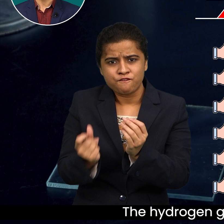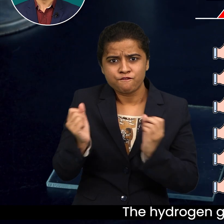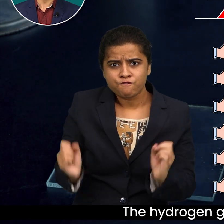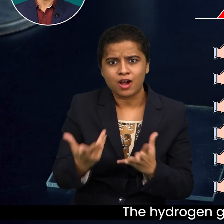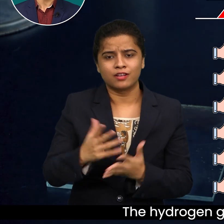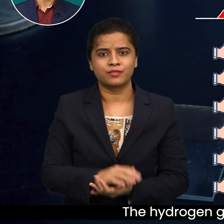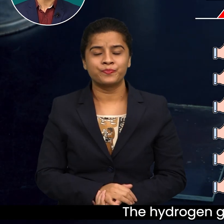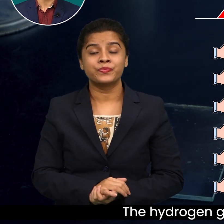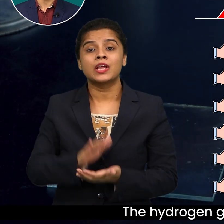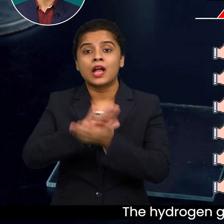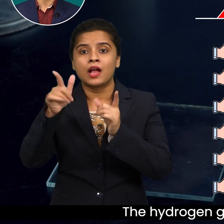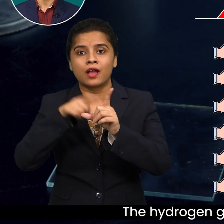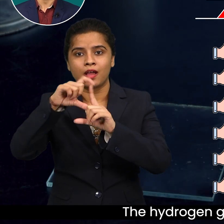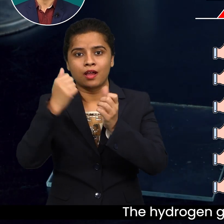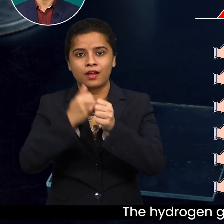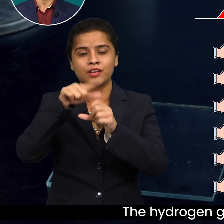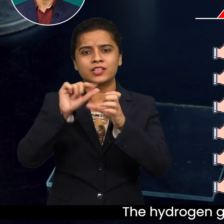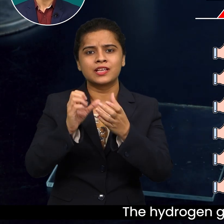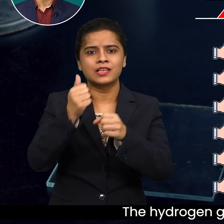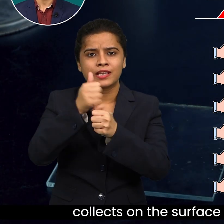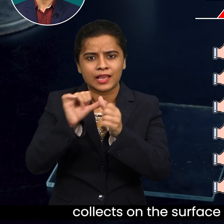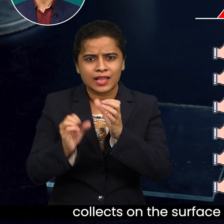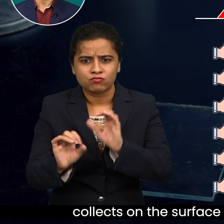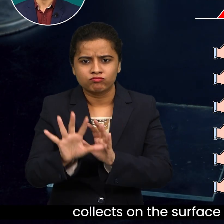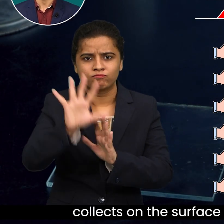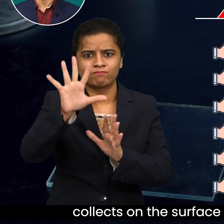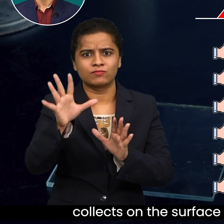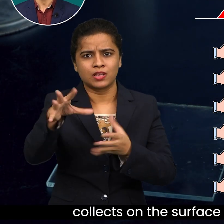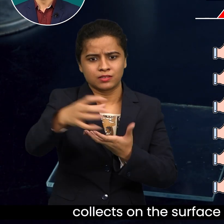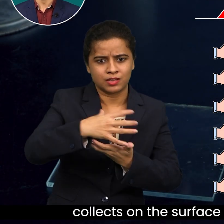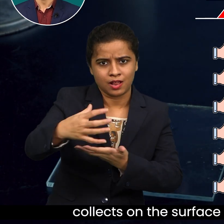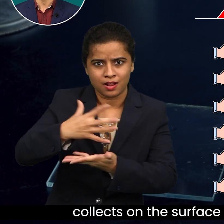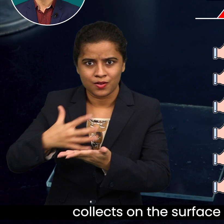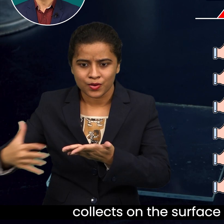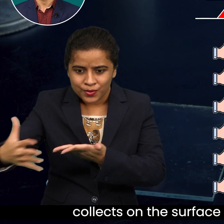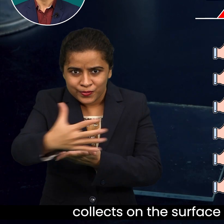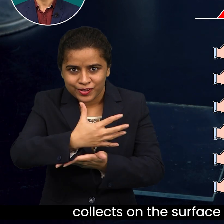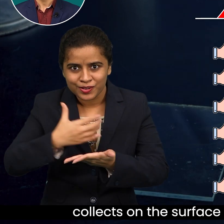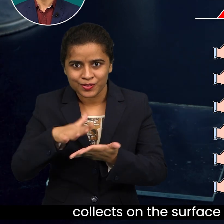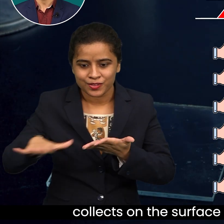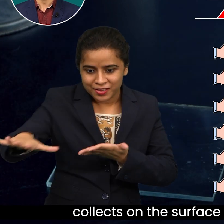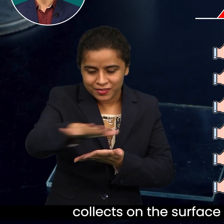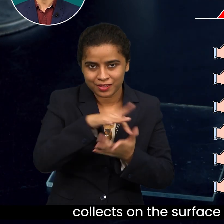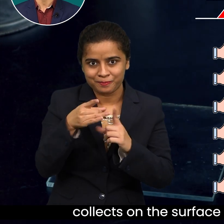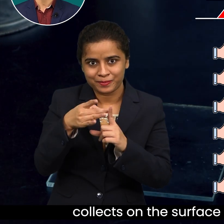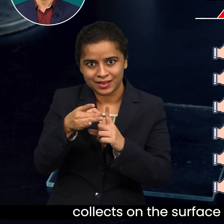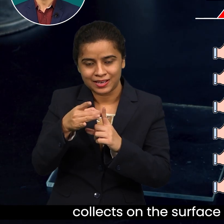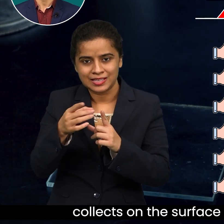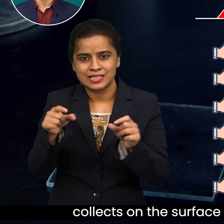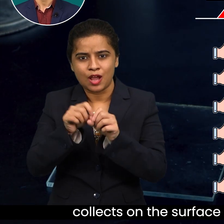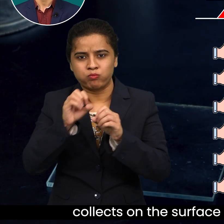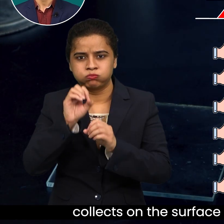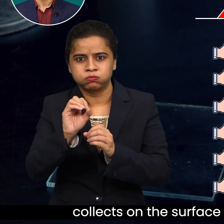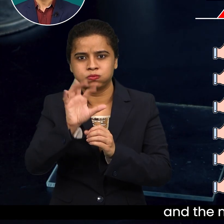The hydrogen gas released in this reaction collects on the surface of the metal in the form of